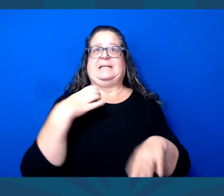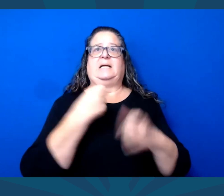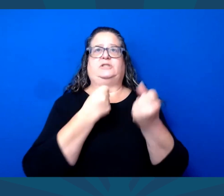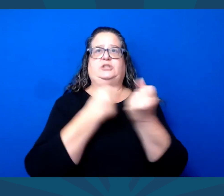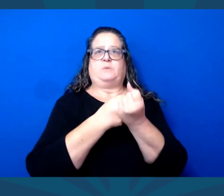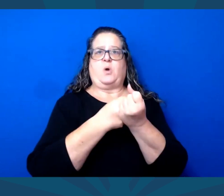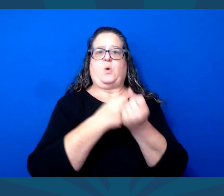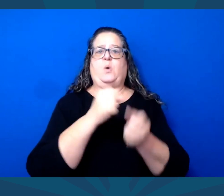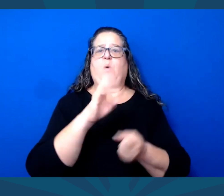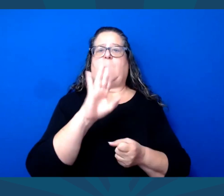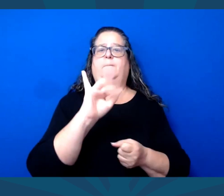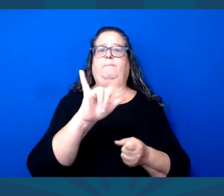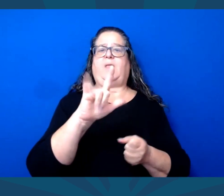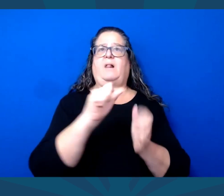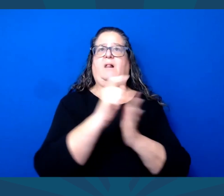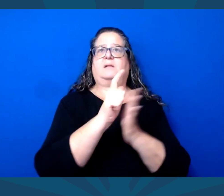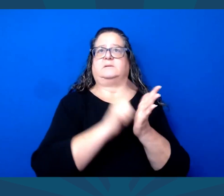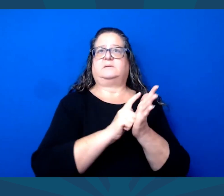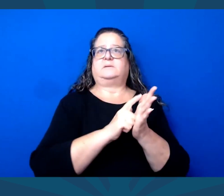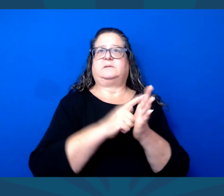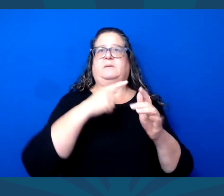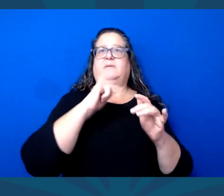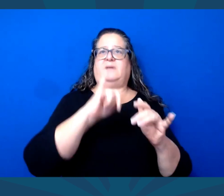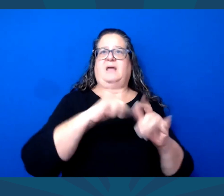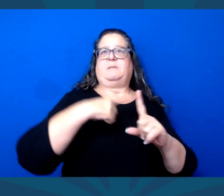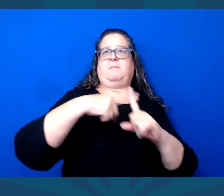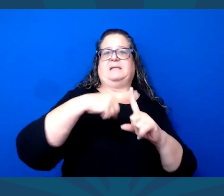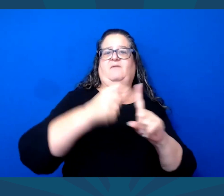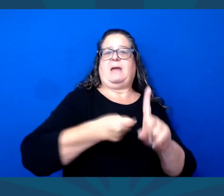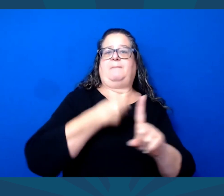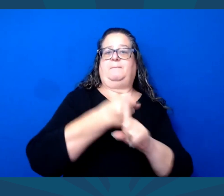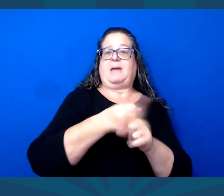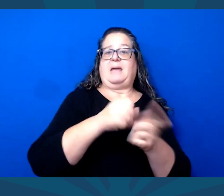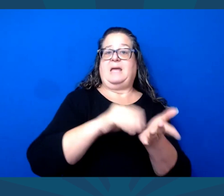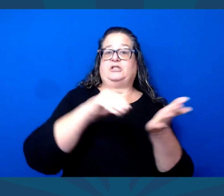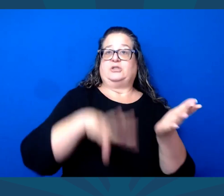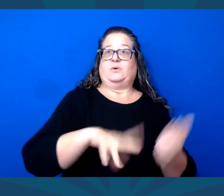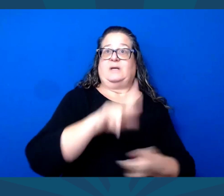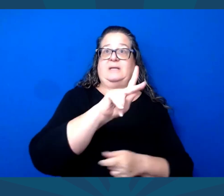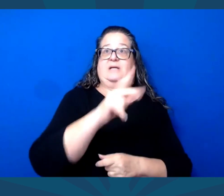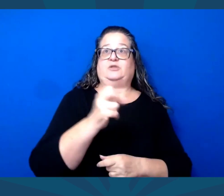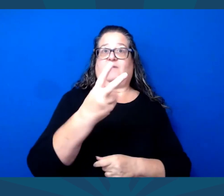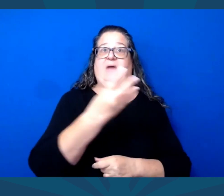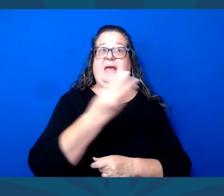In 2016, I left the classroom to run for legislative office.